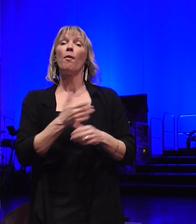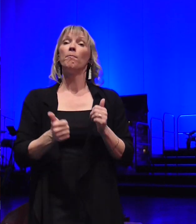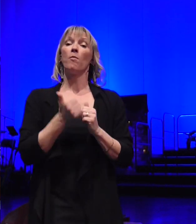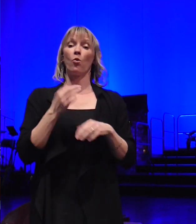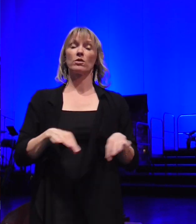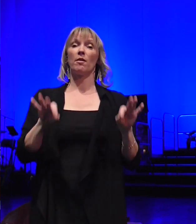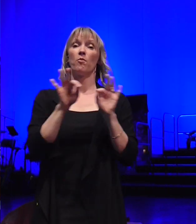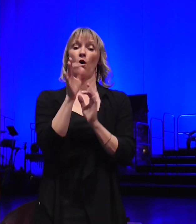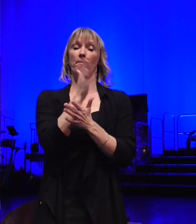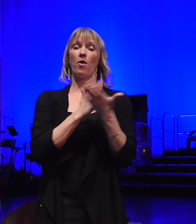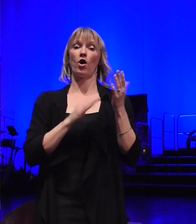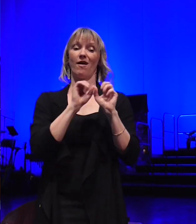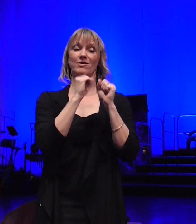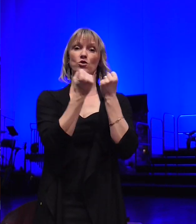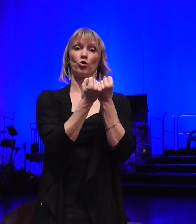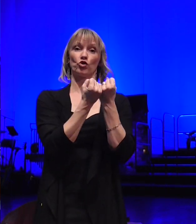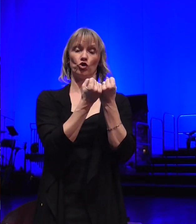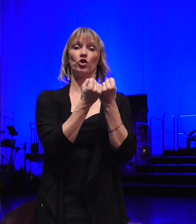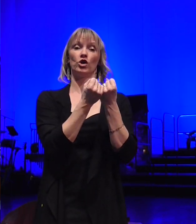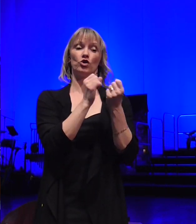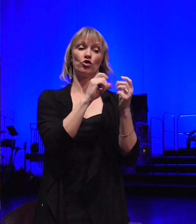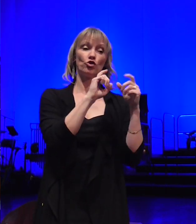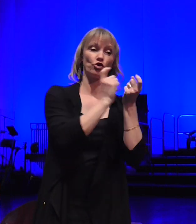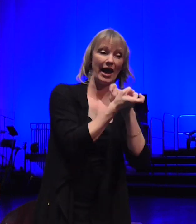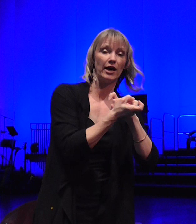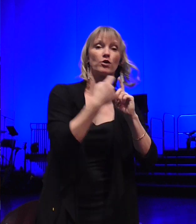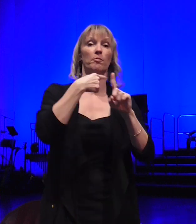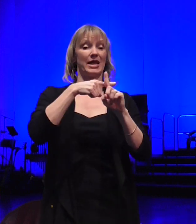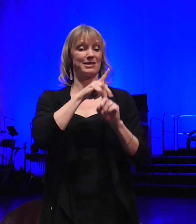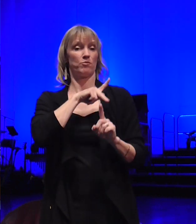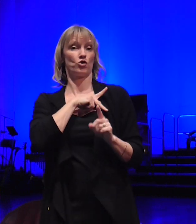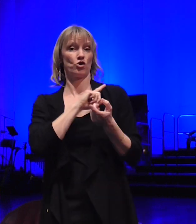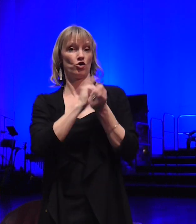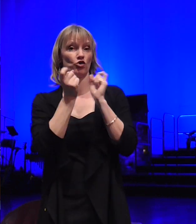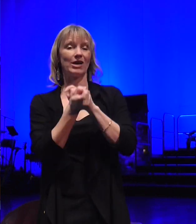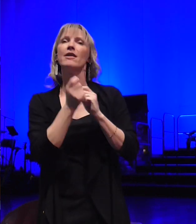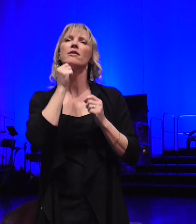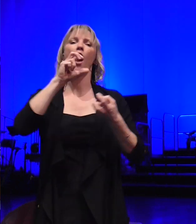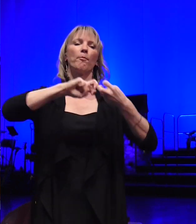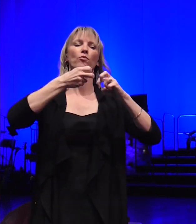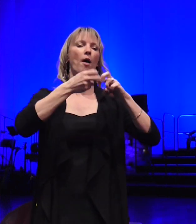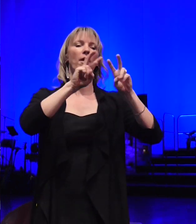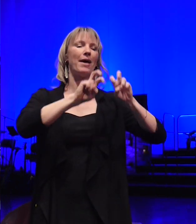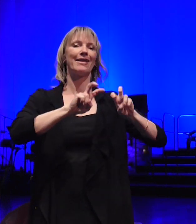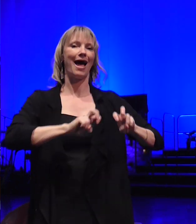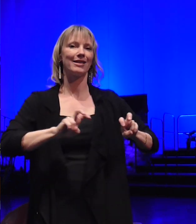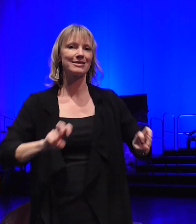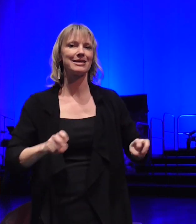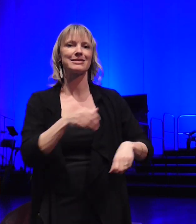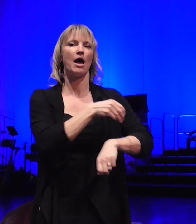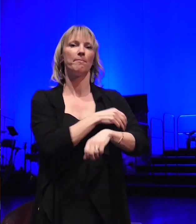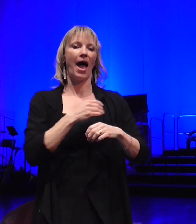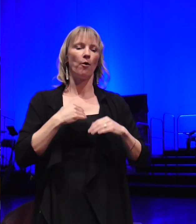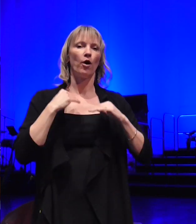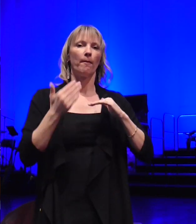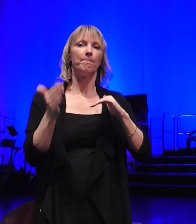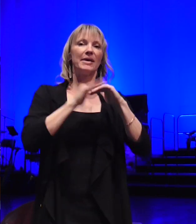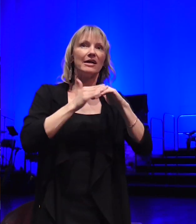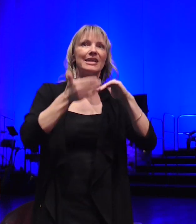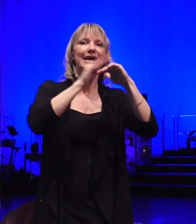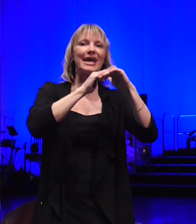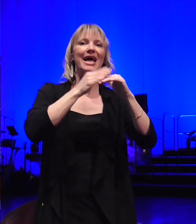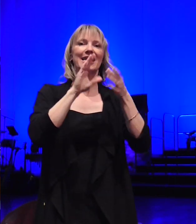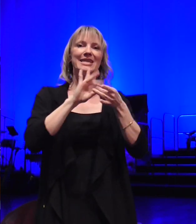important aspect of social change, and I would add personal change, is not problem analysis, power building, narrative change,